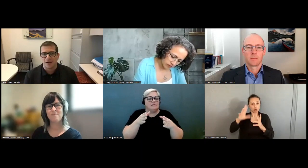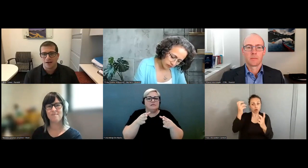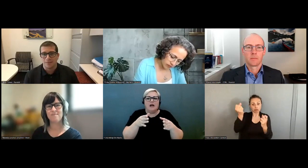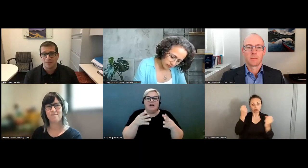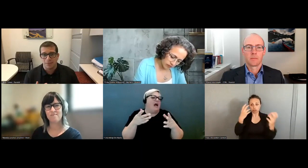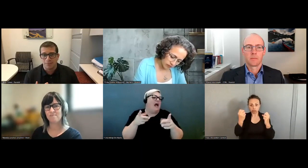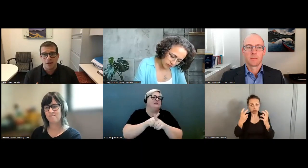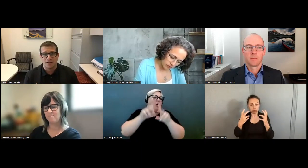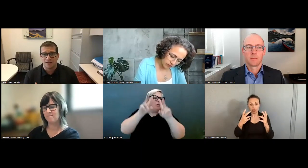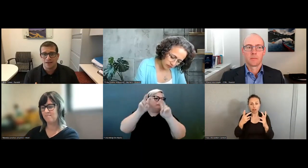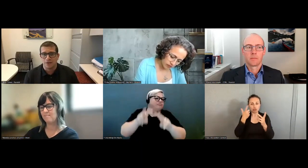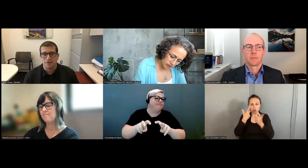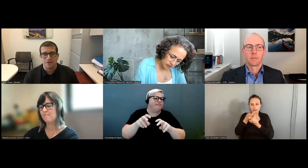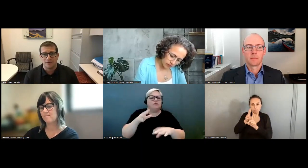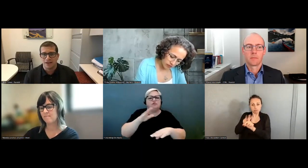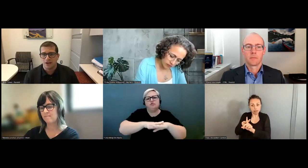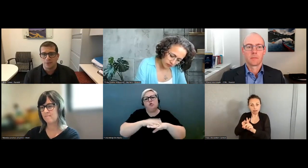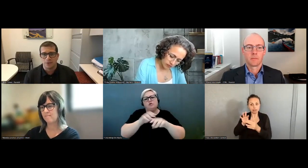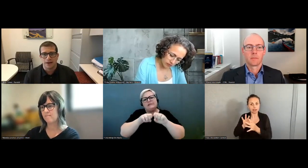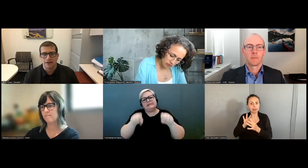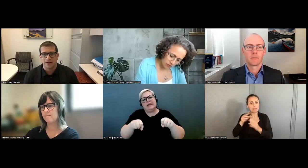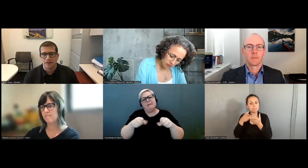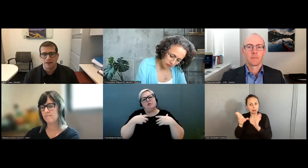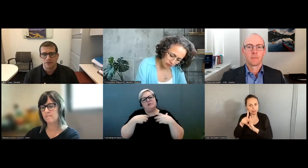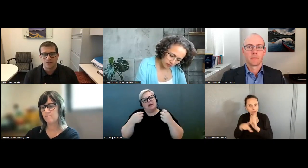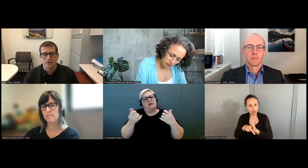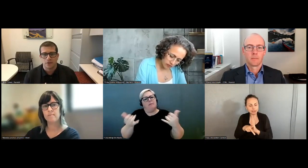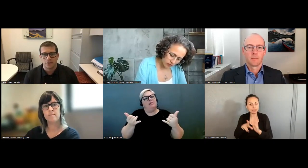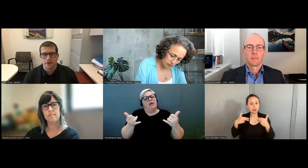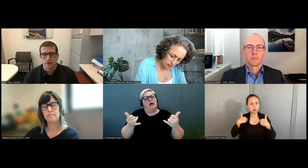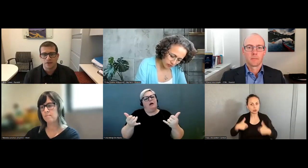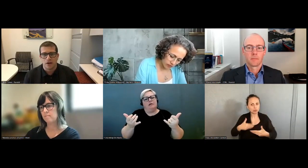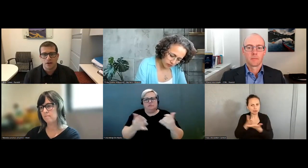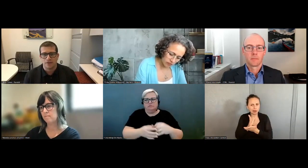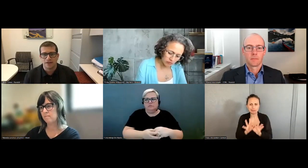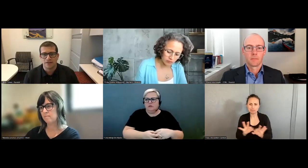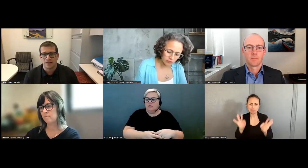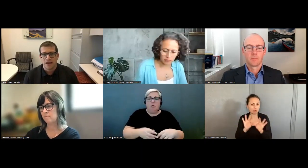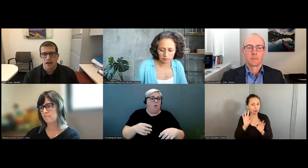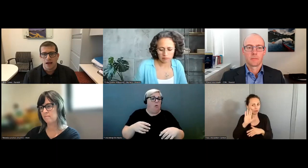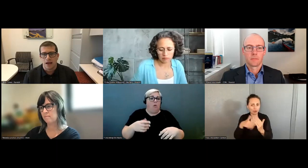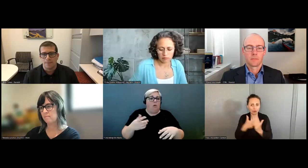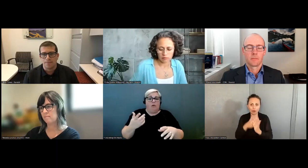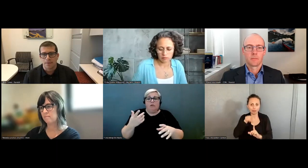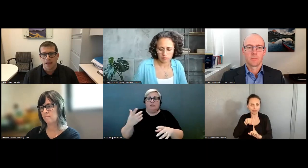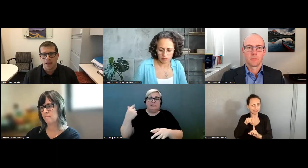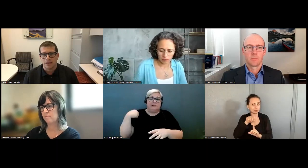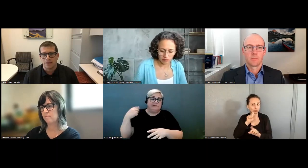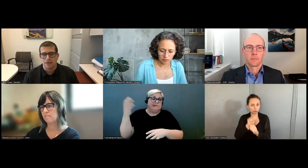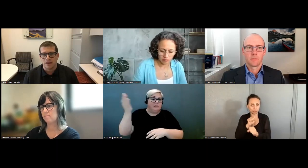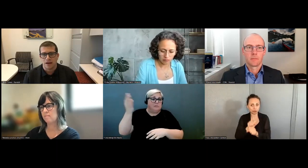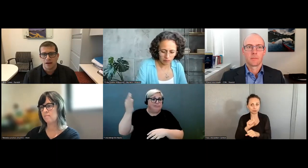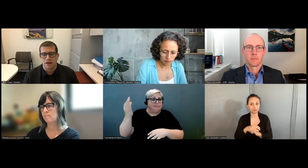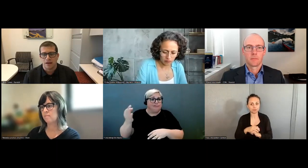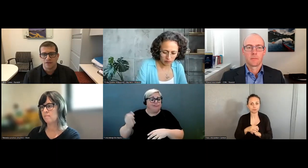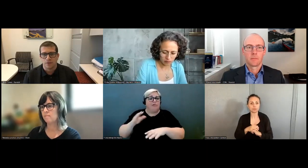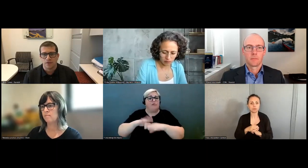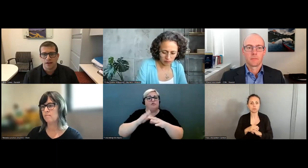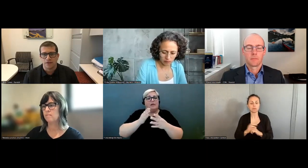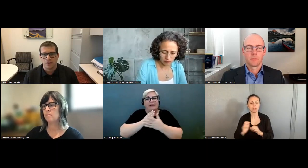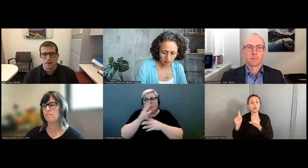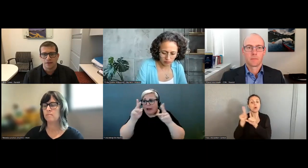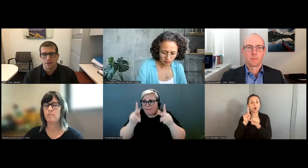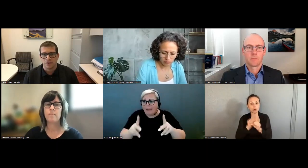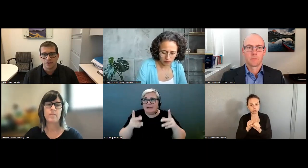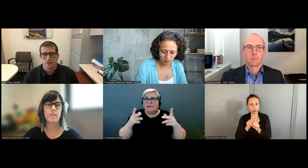presented on public policy, inclusivity, human rights that are so critical to all of this, and also